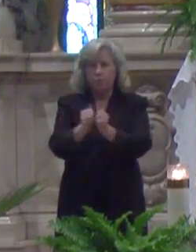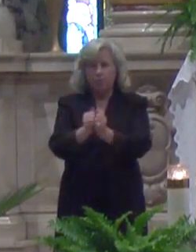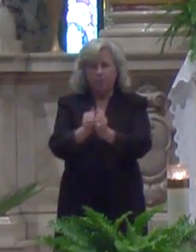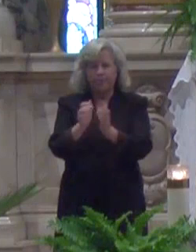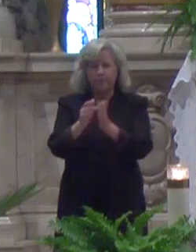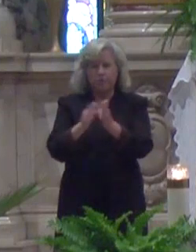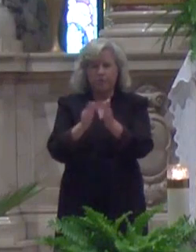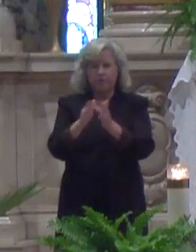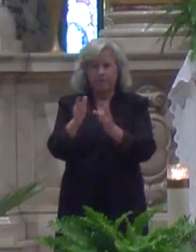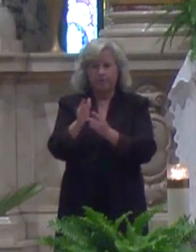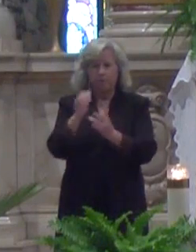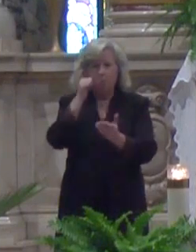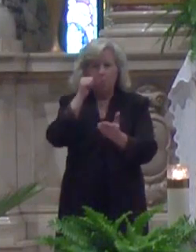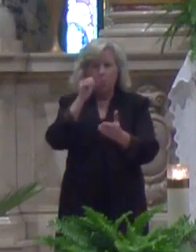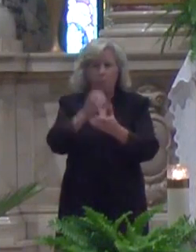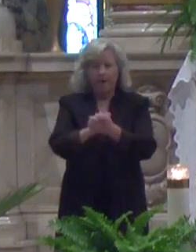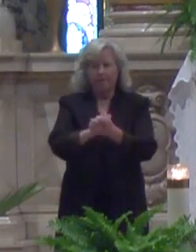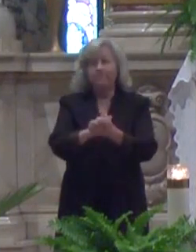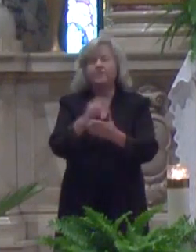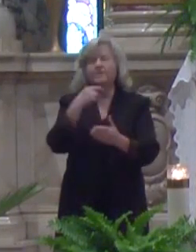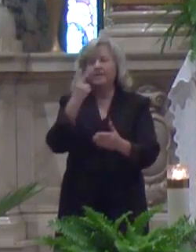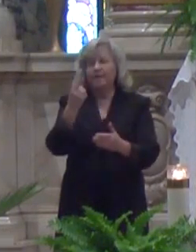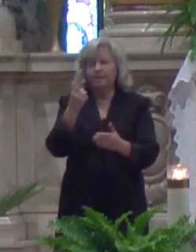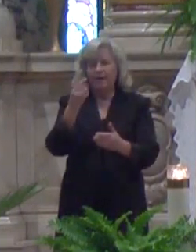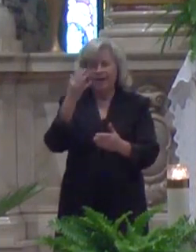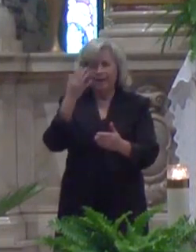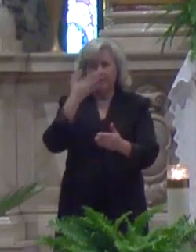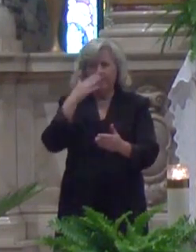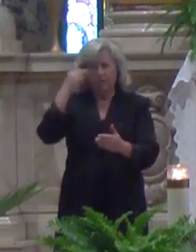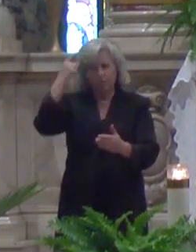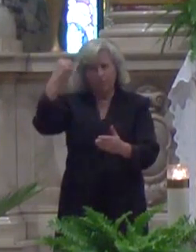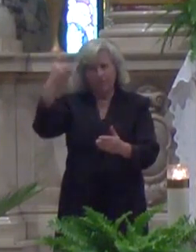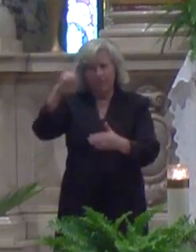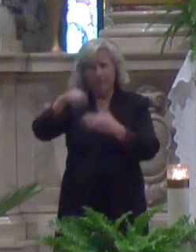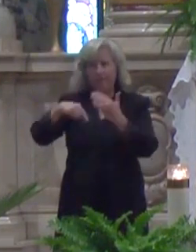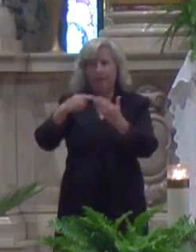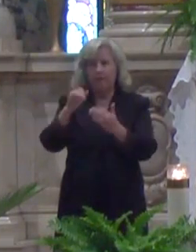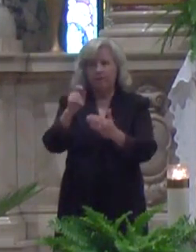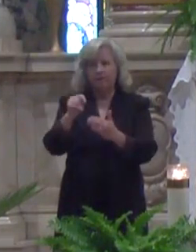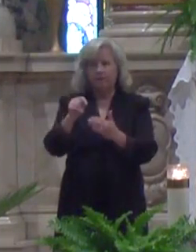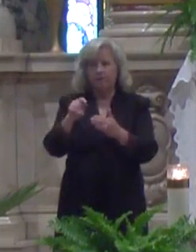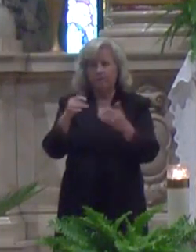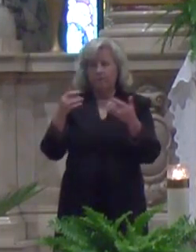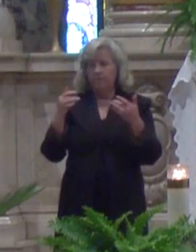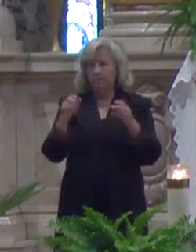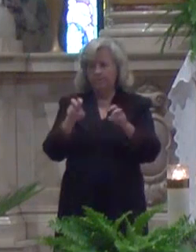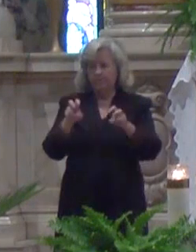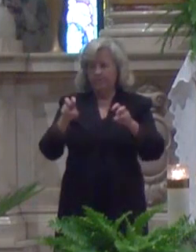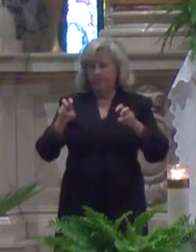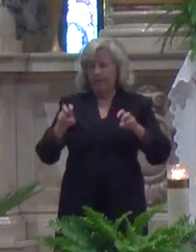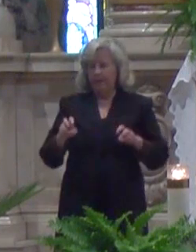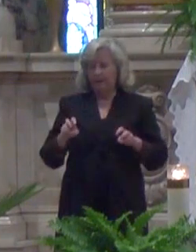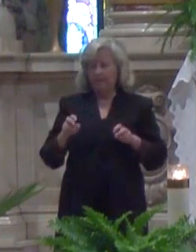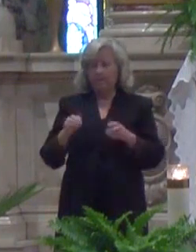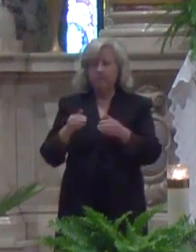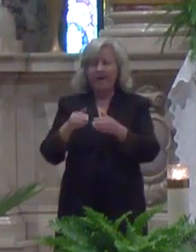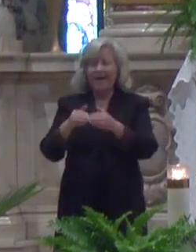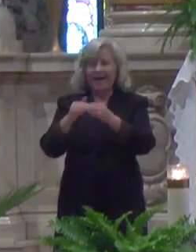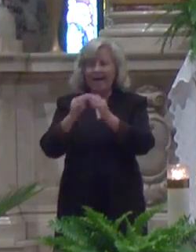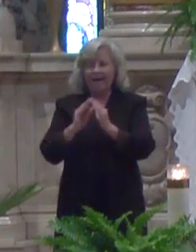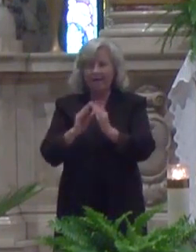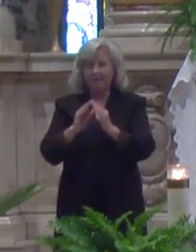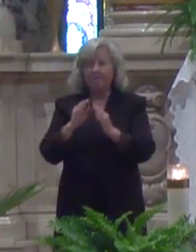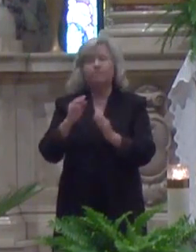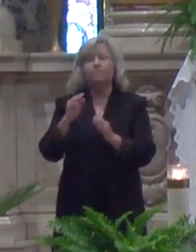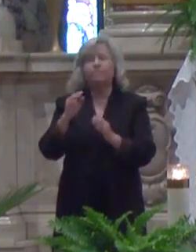suffered much in a dream today because of him." The chief priests and the elders persuaded the crowds to ask for Barabbas, but to destroy